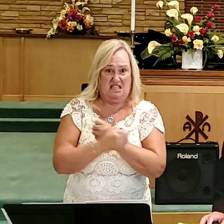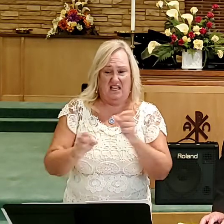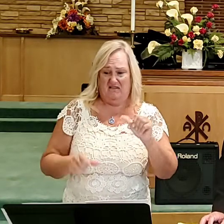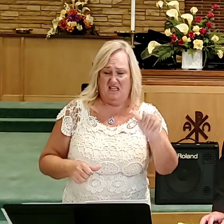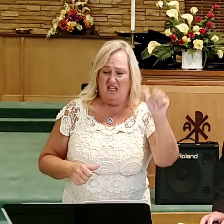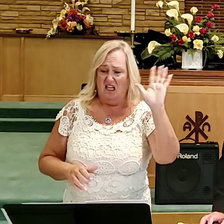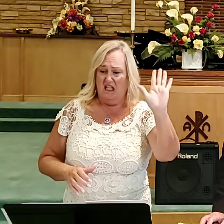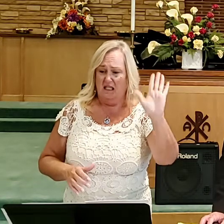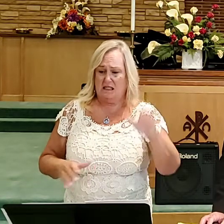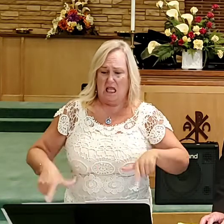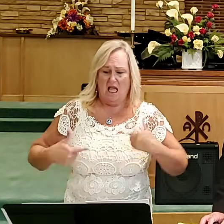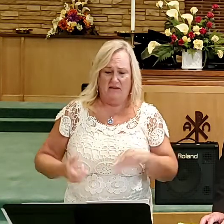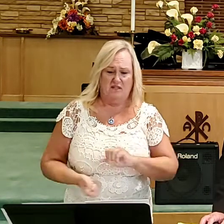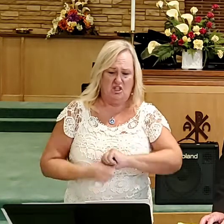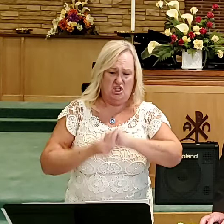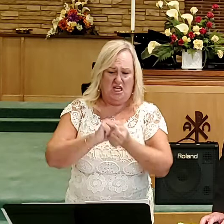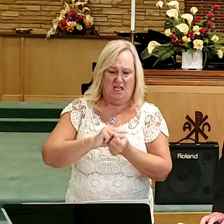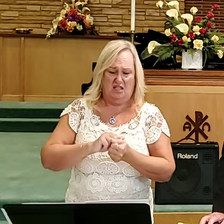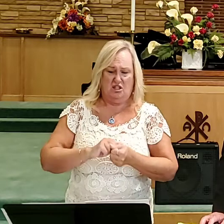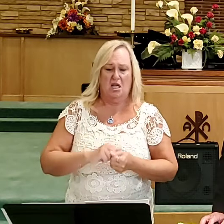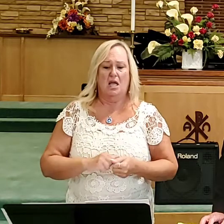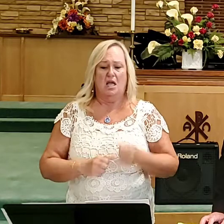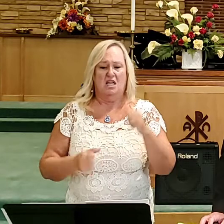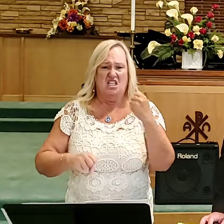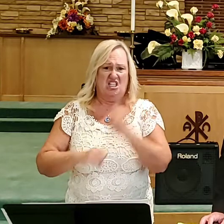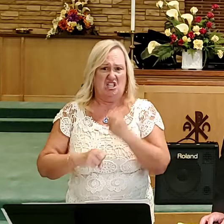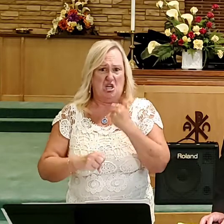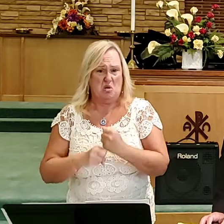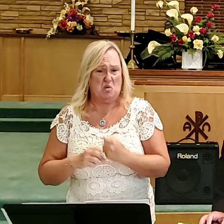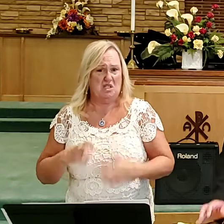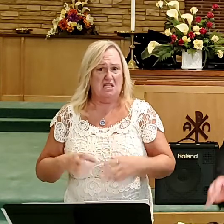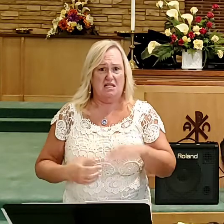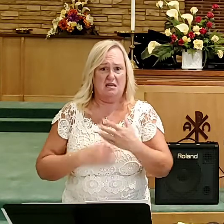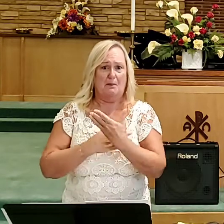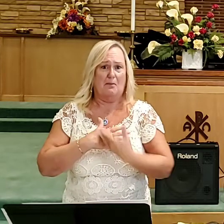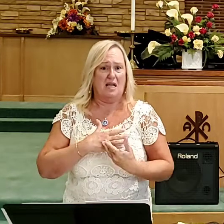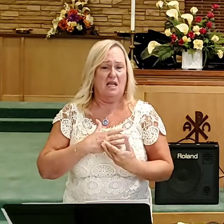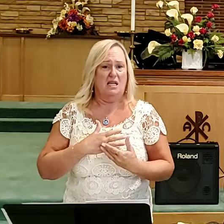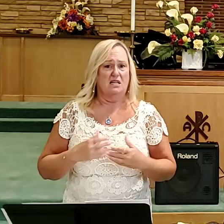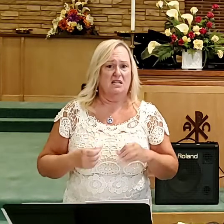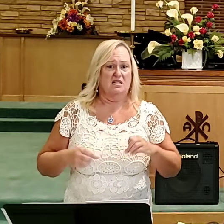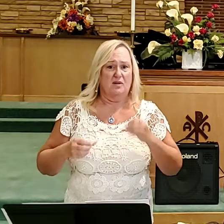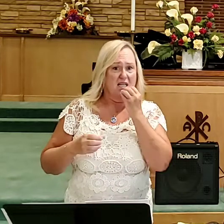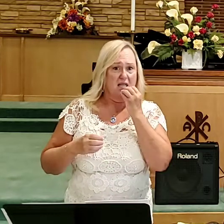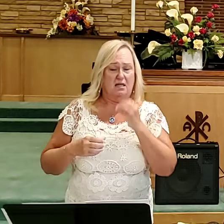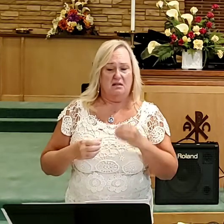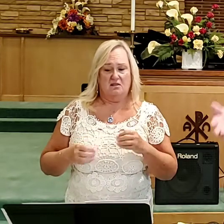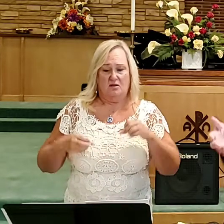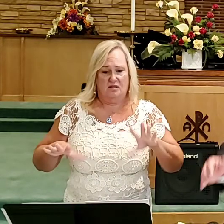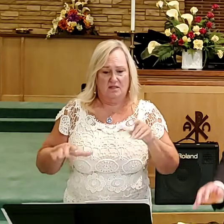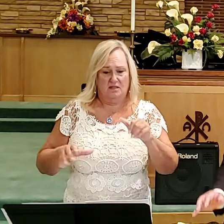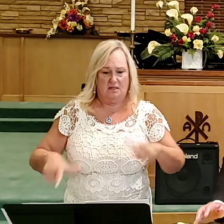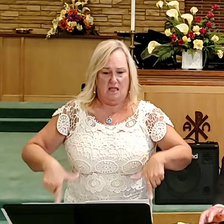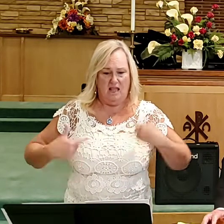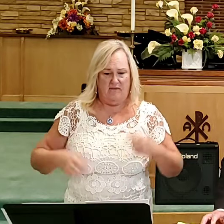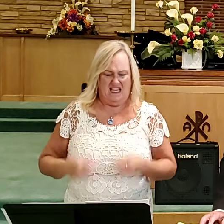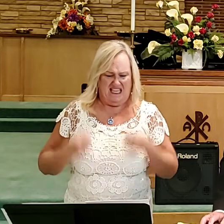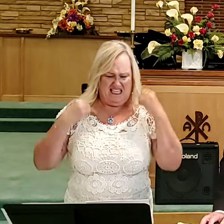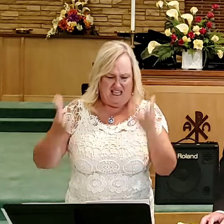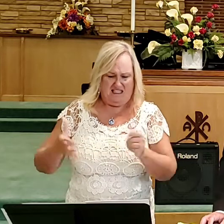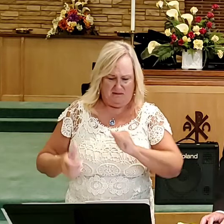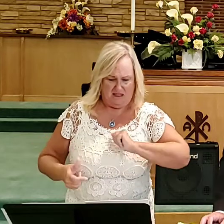turning stones into bread so that he could eat. To lose his life by casting himself